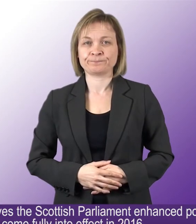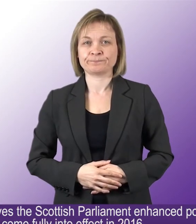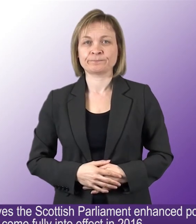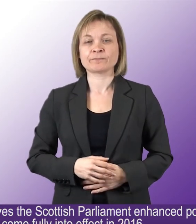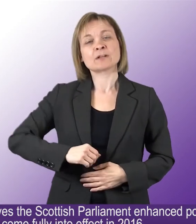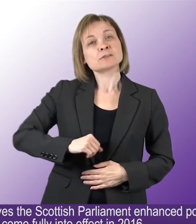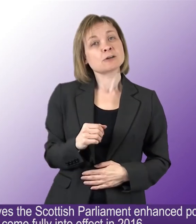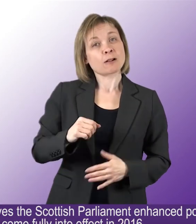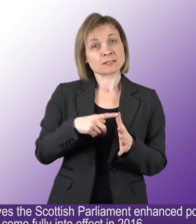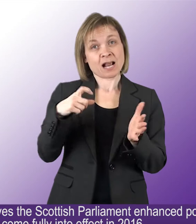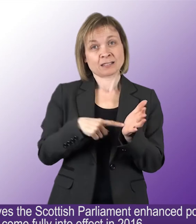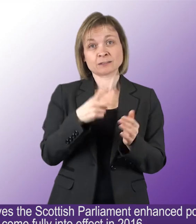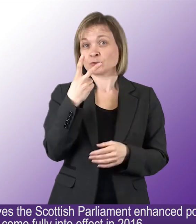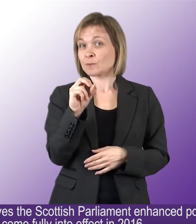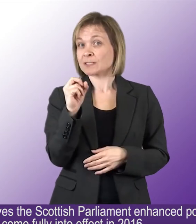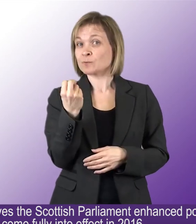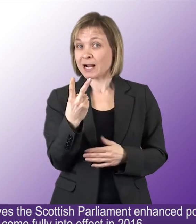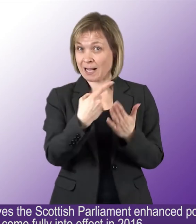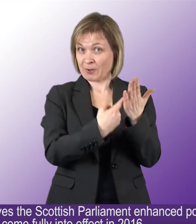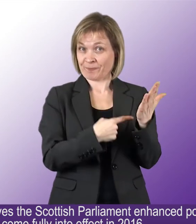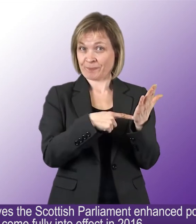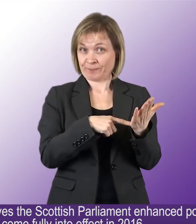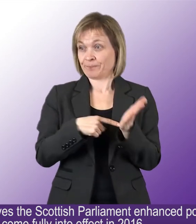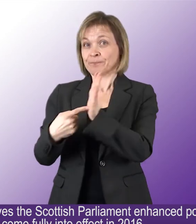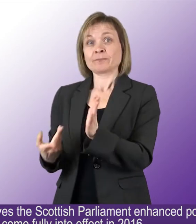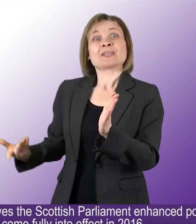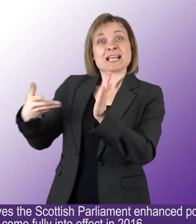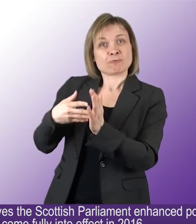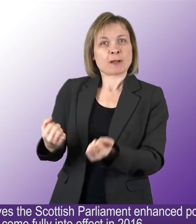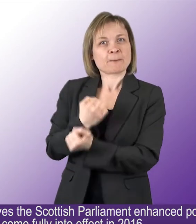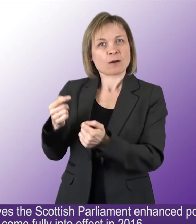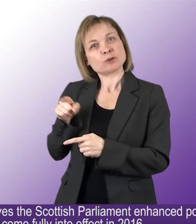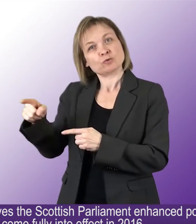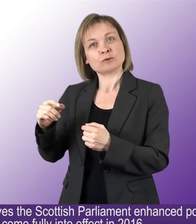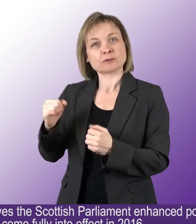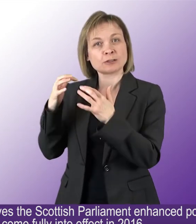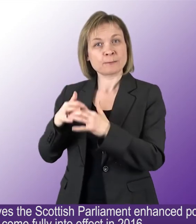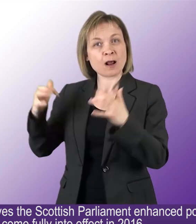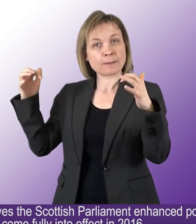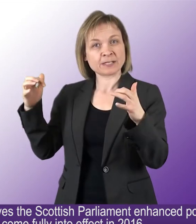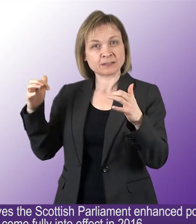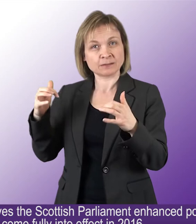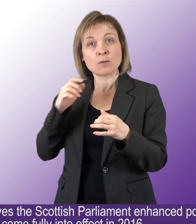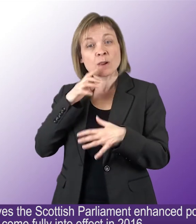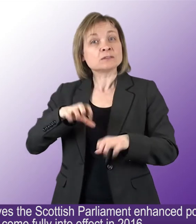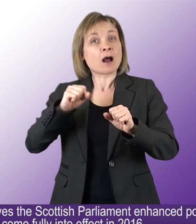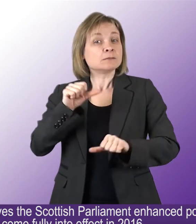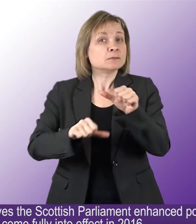The Scotland Act 2012 gives the Scottish Parliament enhanced powers which will come fully into effect